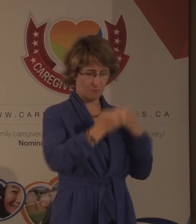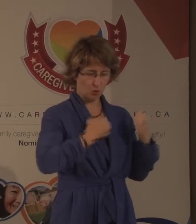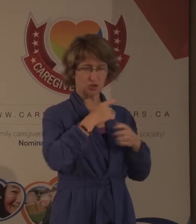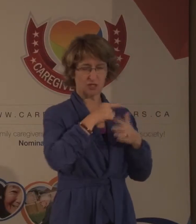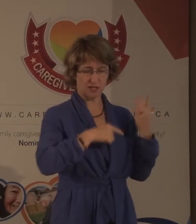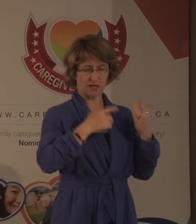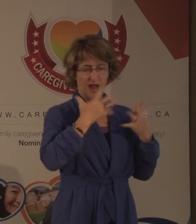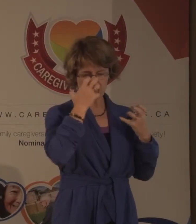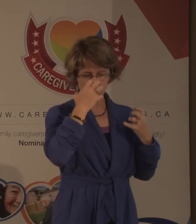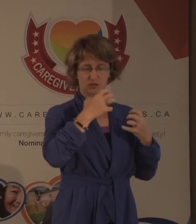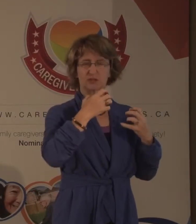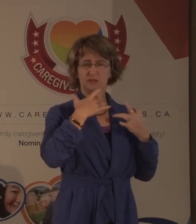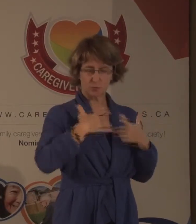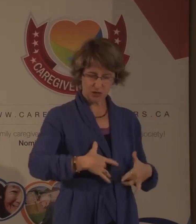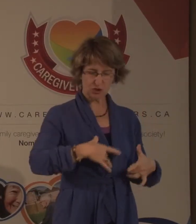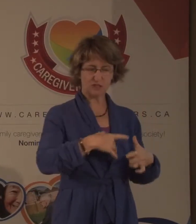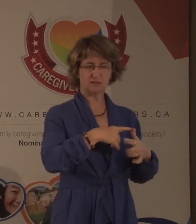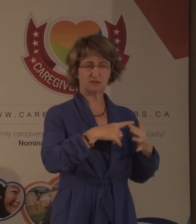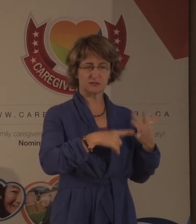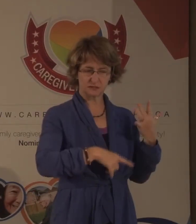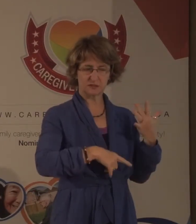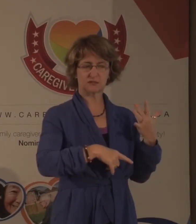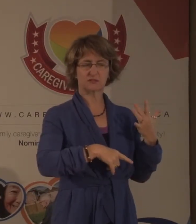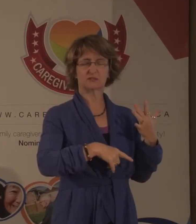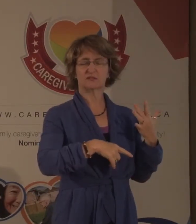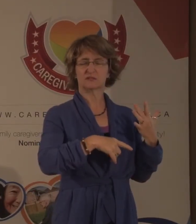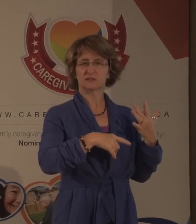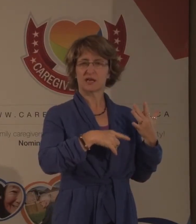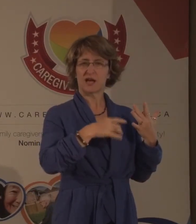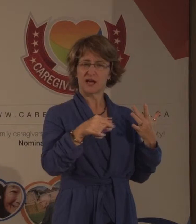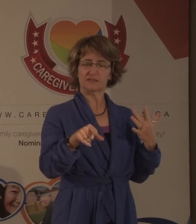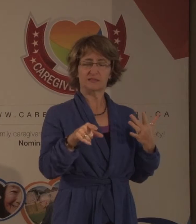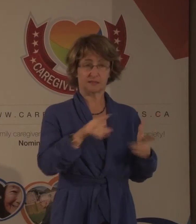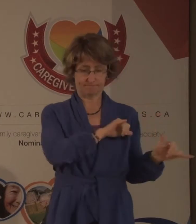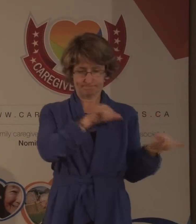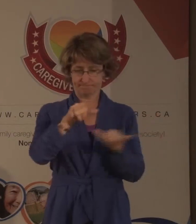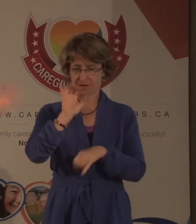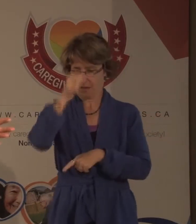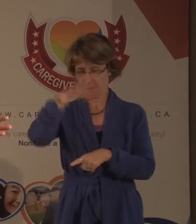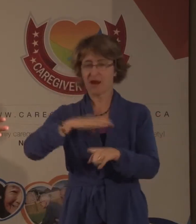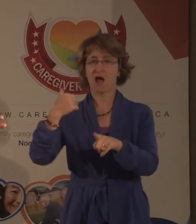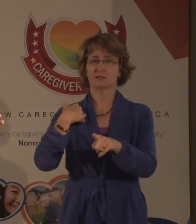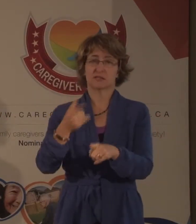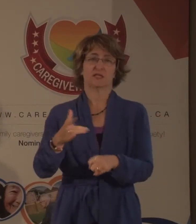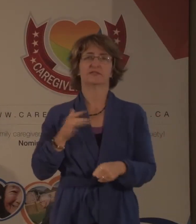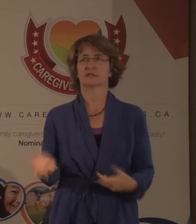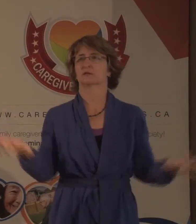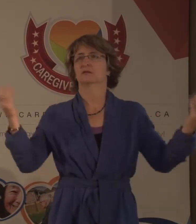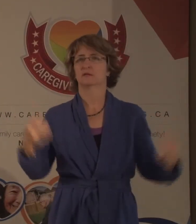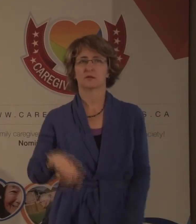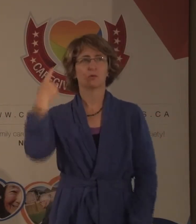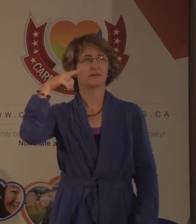those things. He's got anger, he's got depression, and he really feels, what's the point? What's the point of